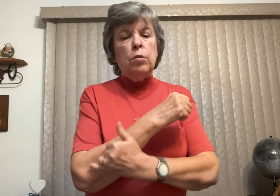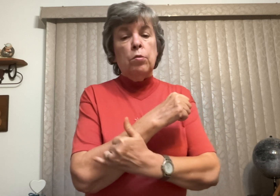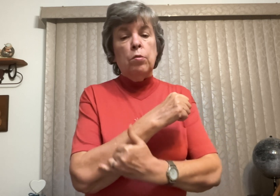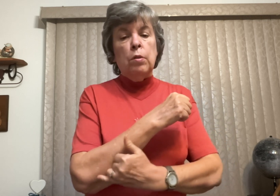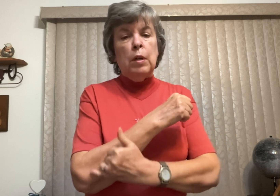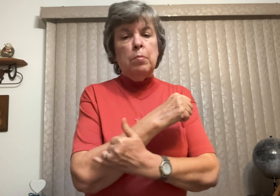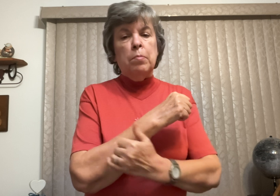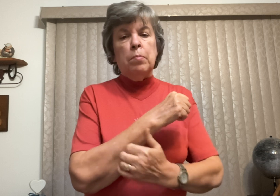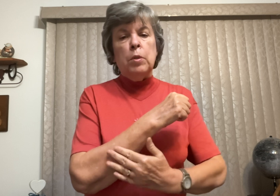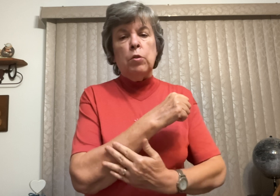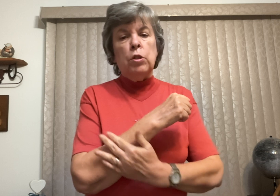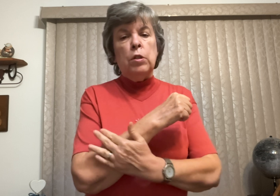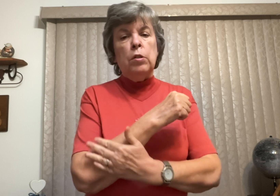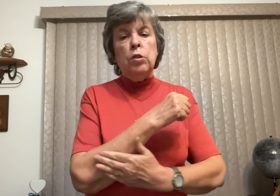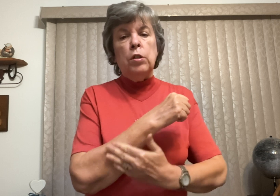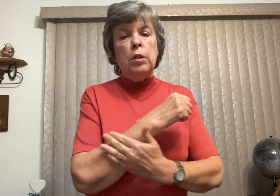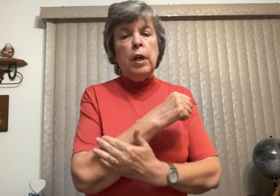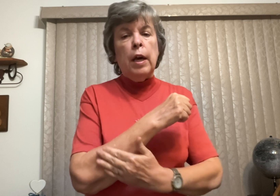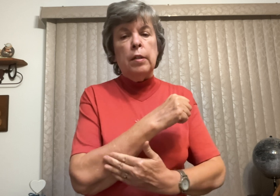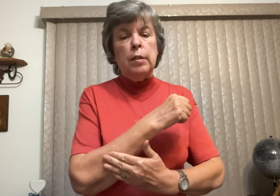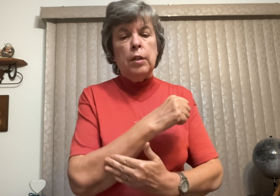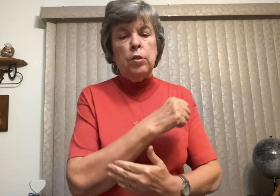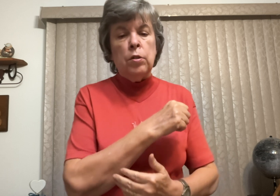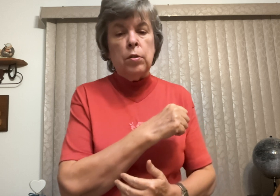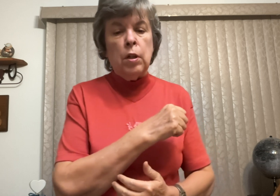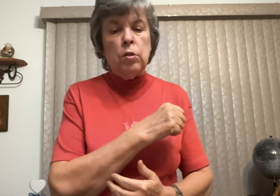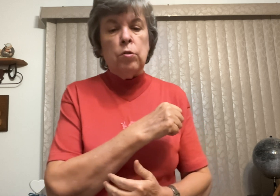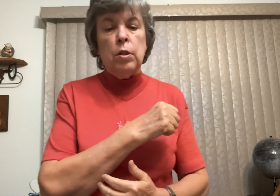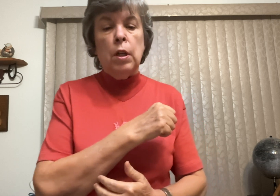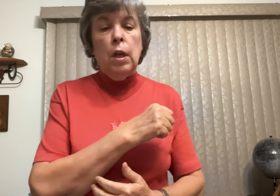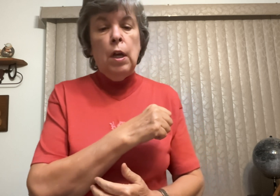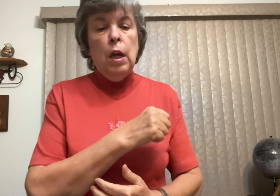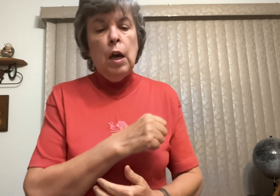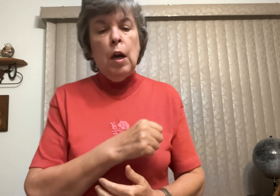So so she did that, nations, country.